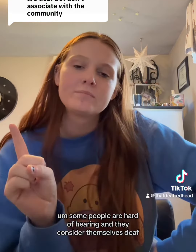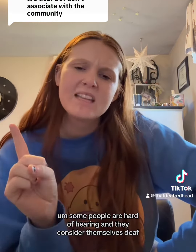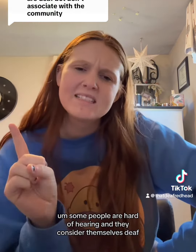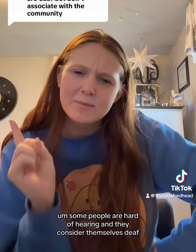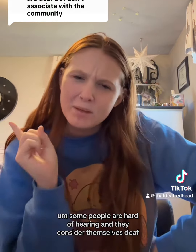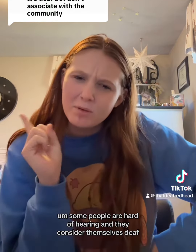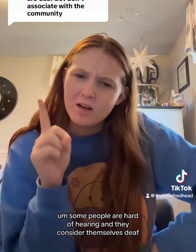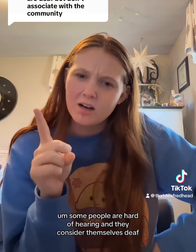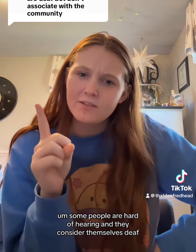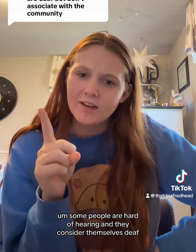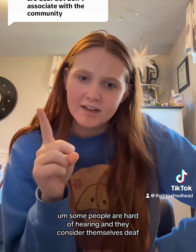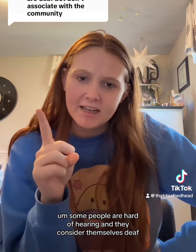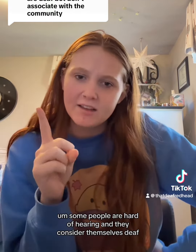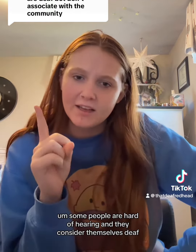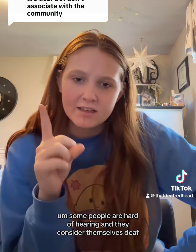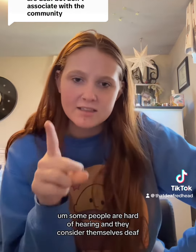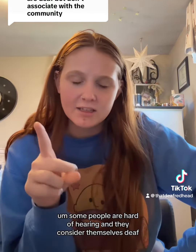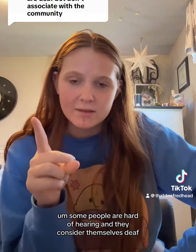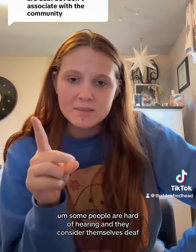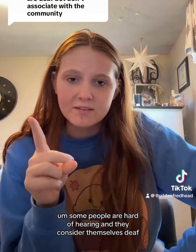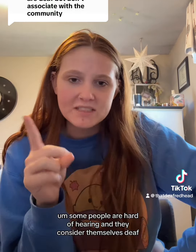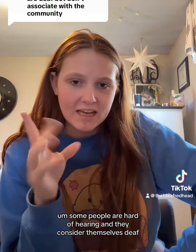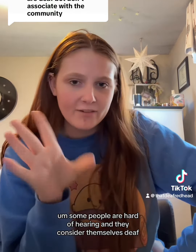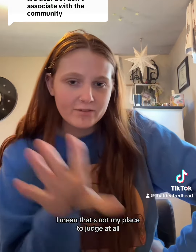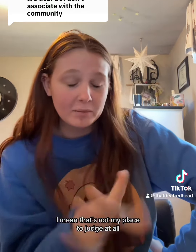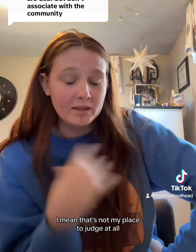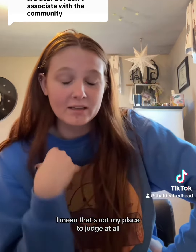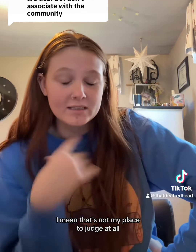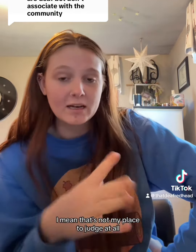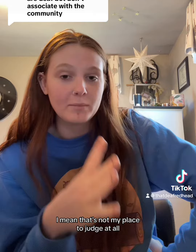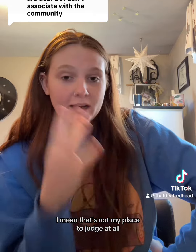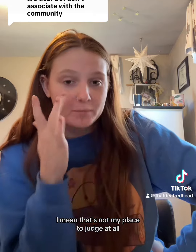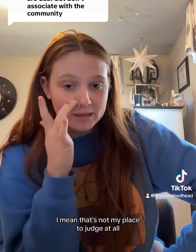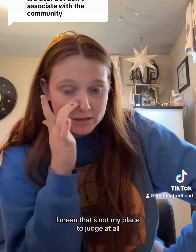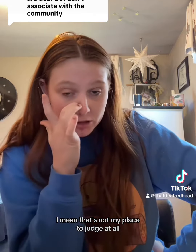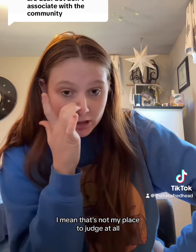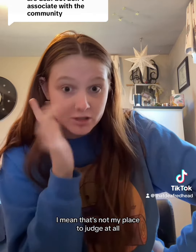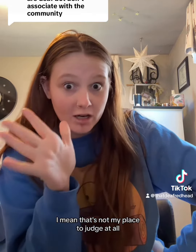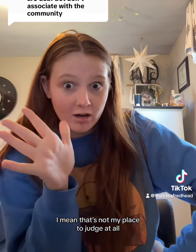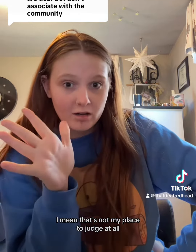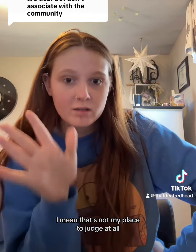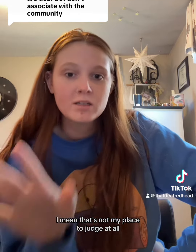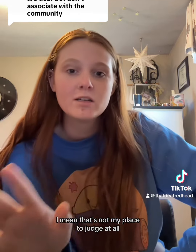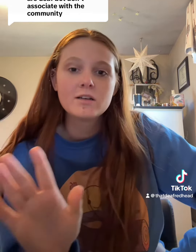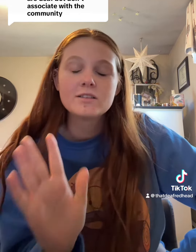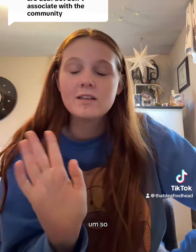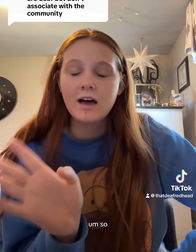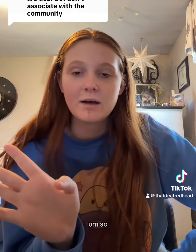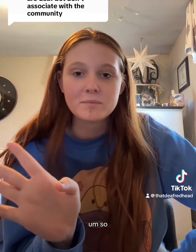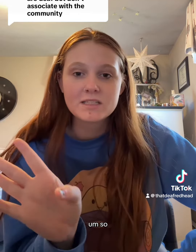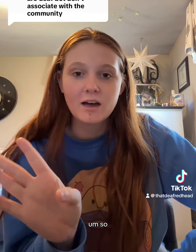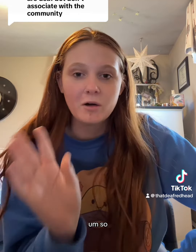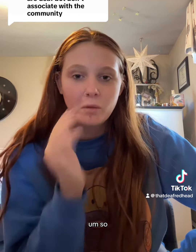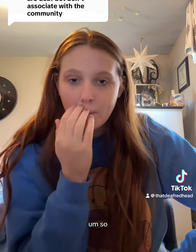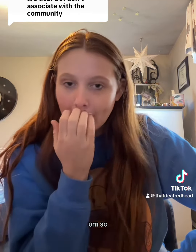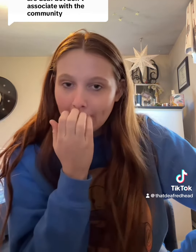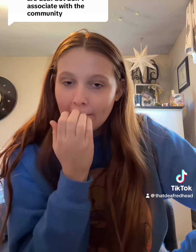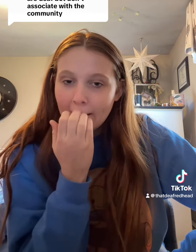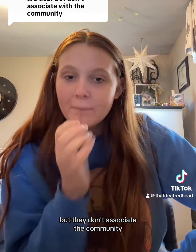Some people are hard of hearing and they consider themselves deaf. I mean, that's not my place to judge at all. So, but